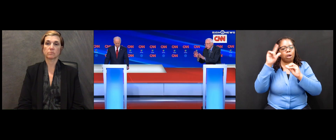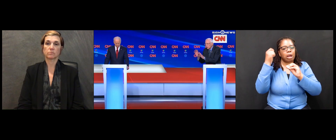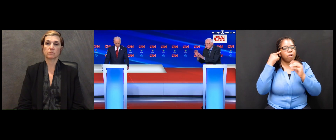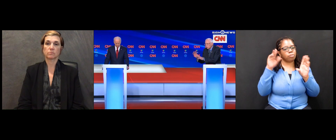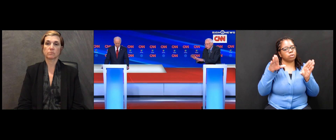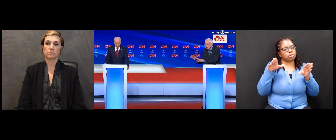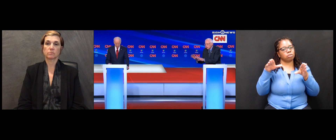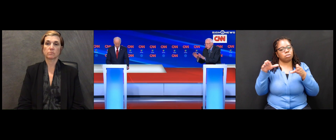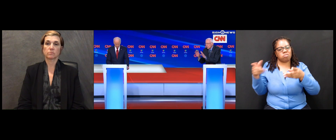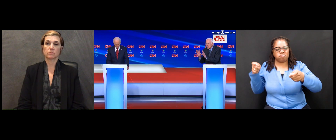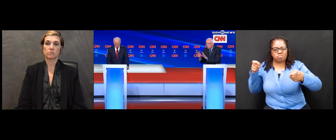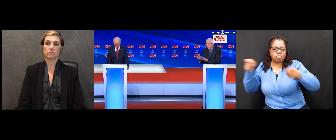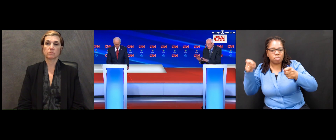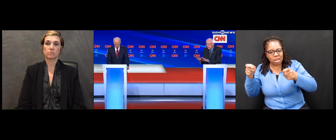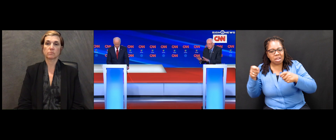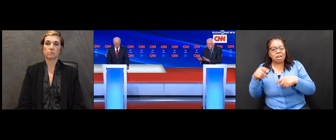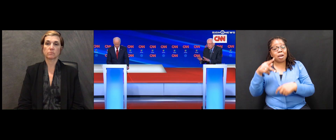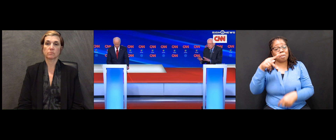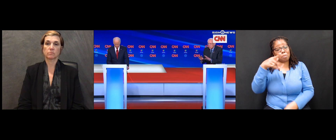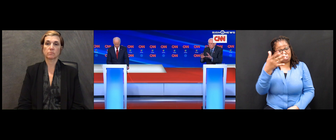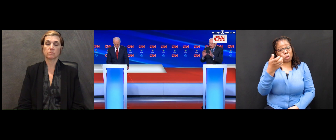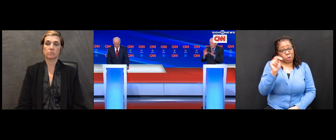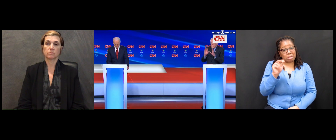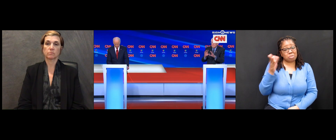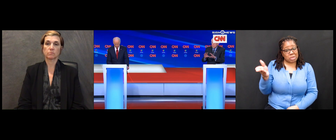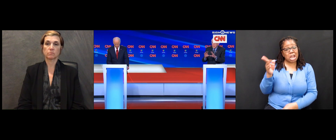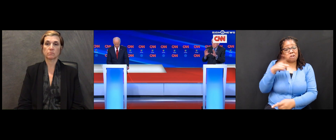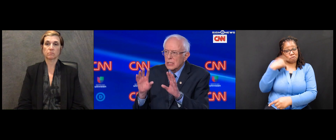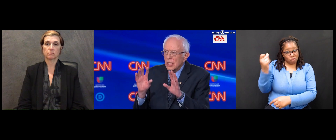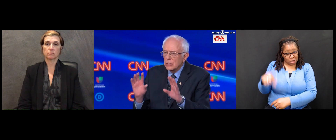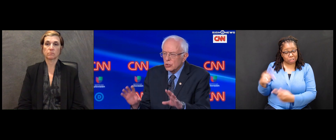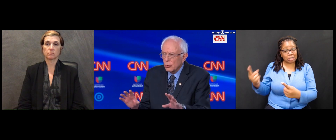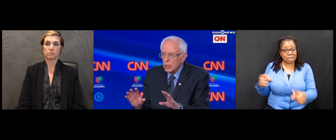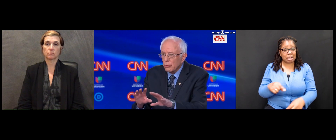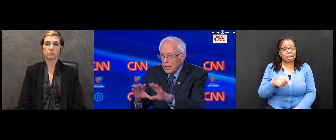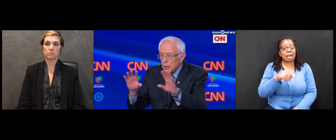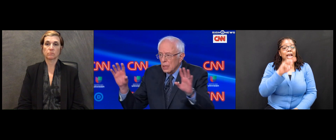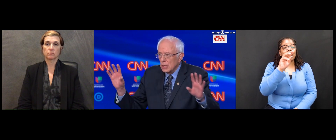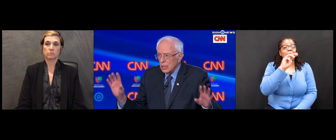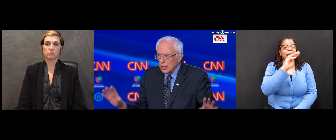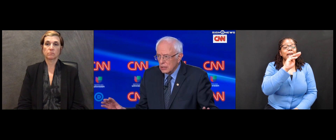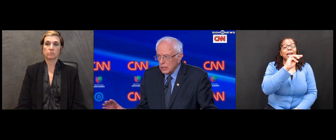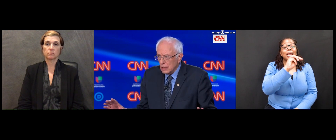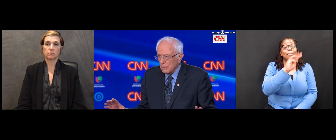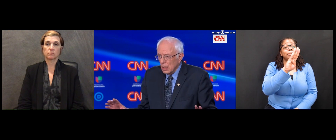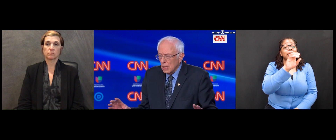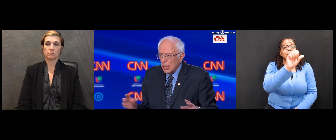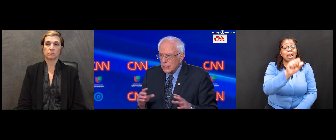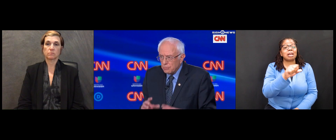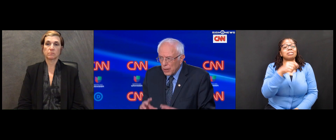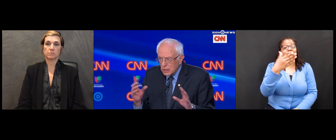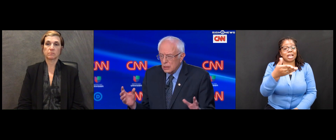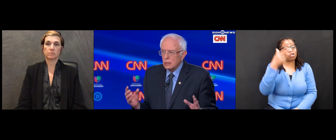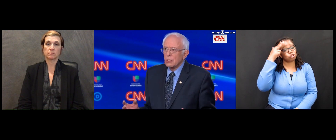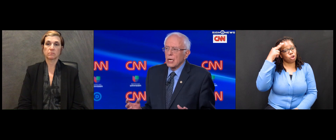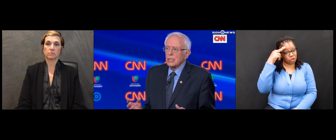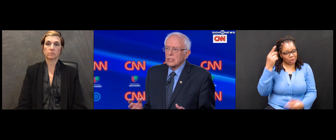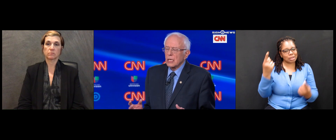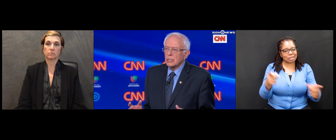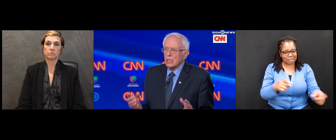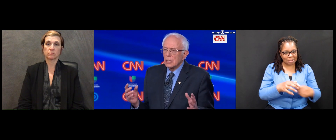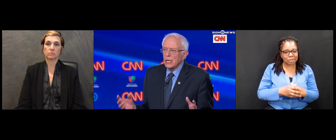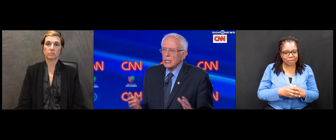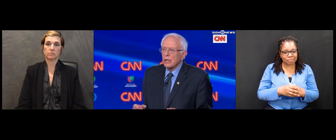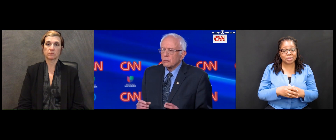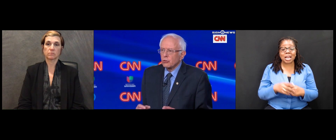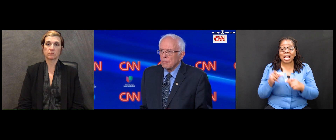Putin in Russia is leading. That's what MBS in Saudi Arabia is leading. And as President of the United